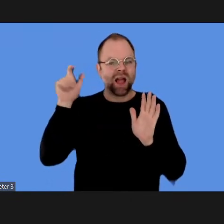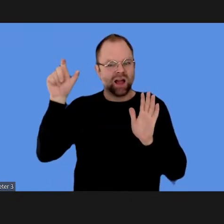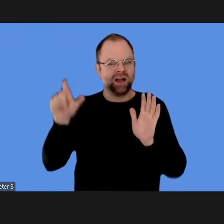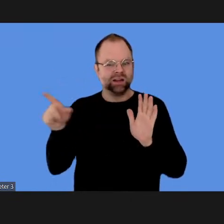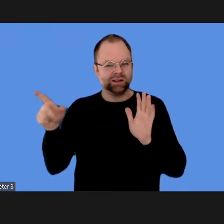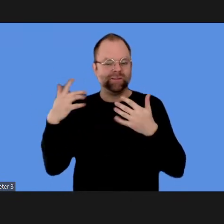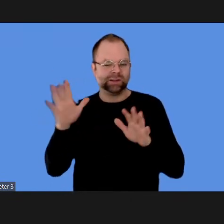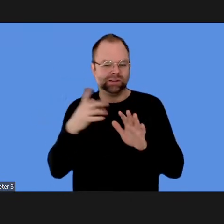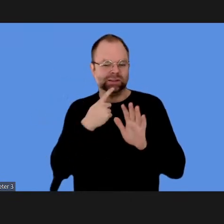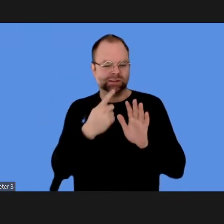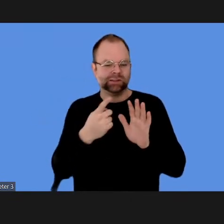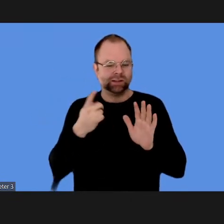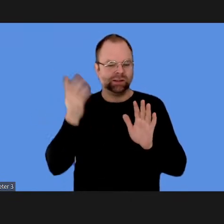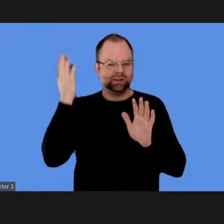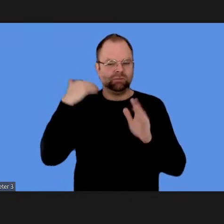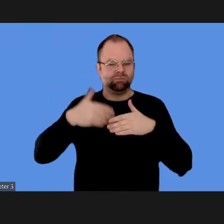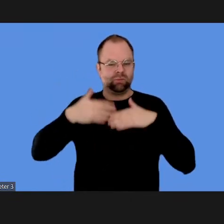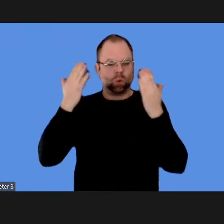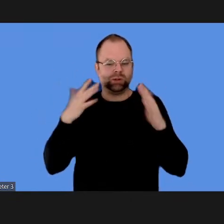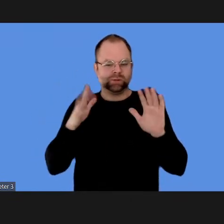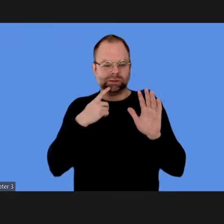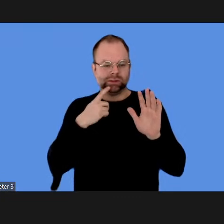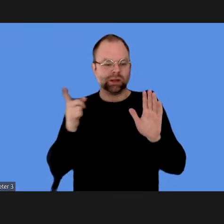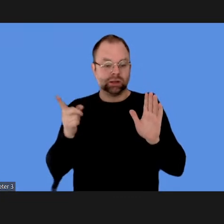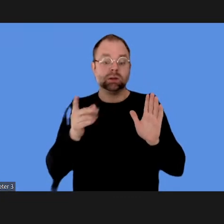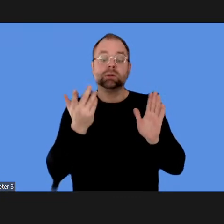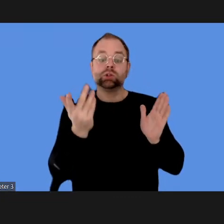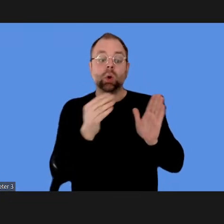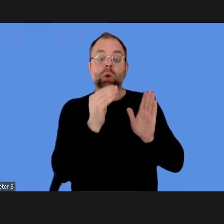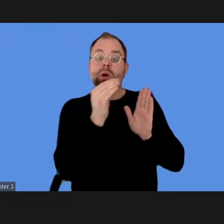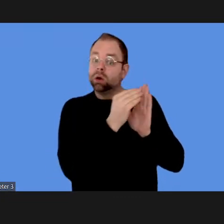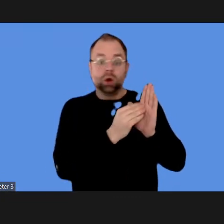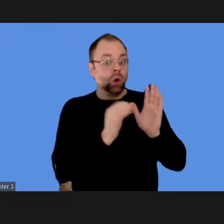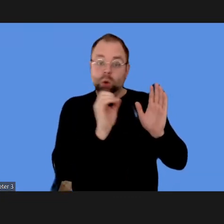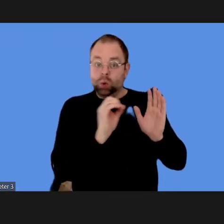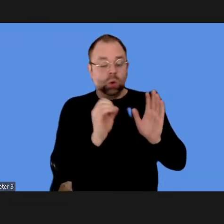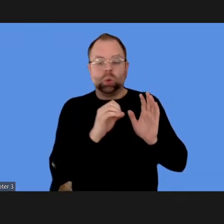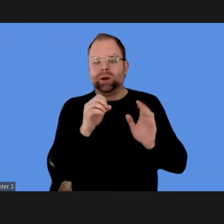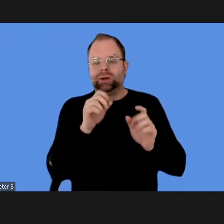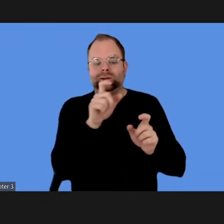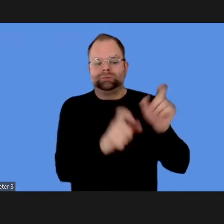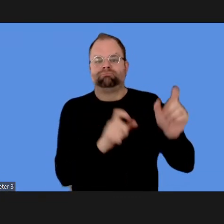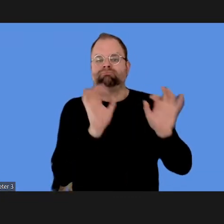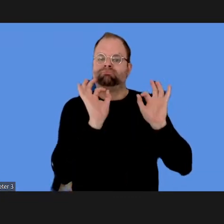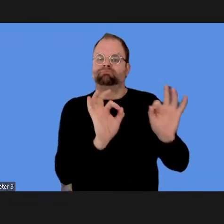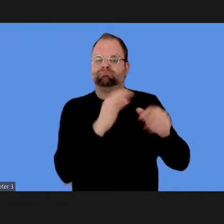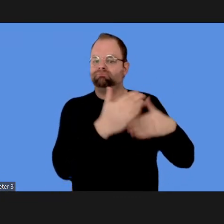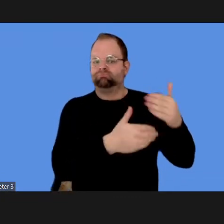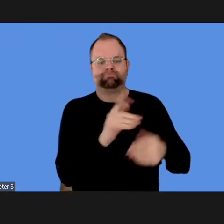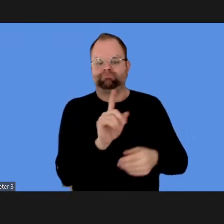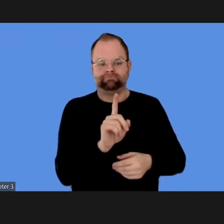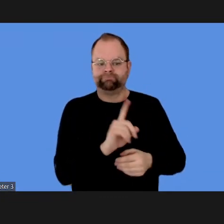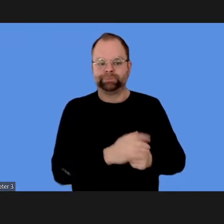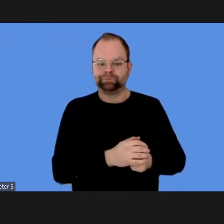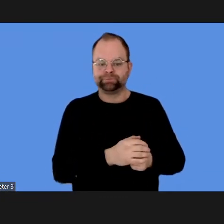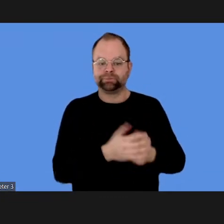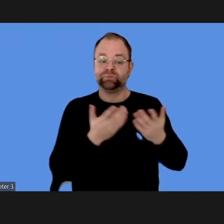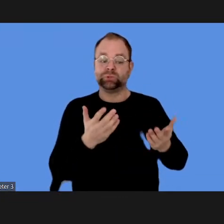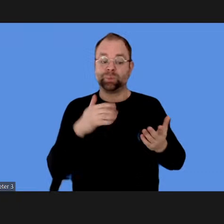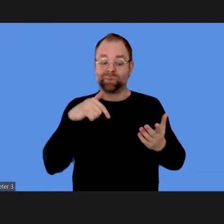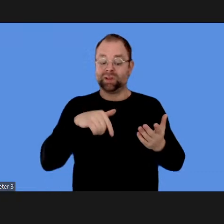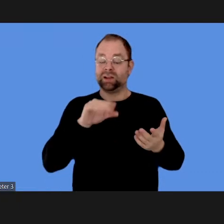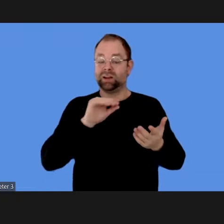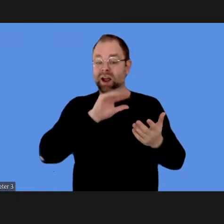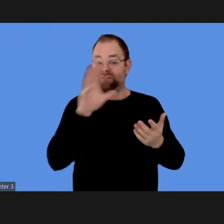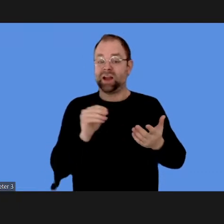be very difficult to really build the technical and the institutional capacities. But the same coordination problem is between